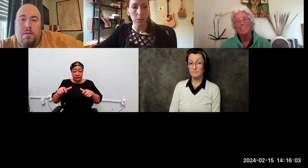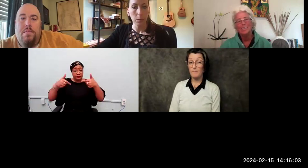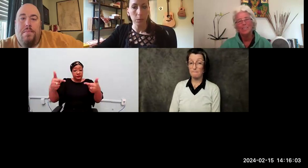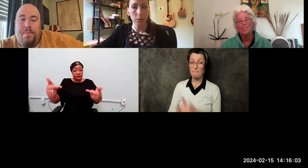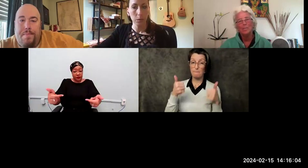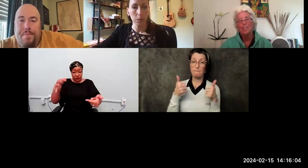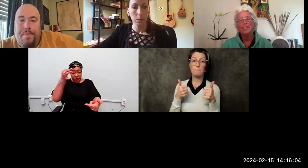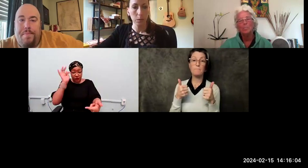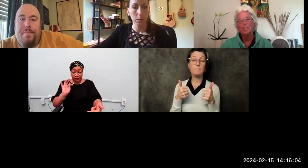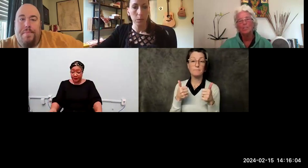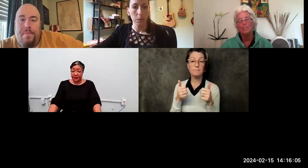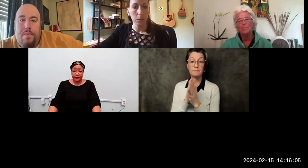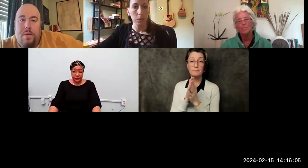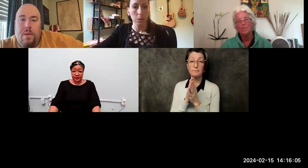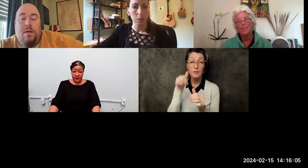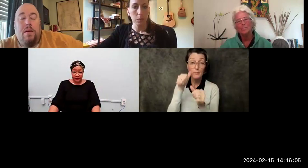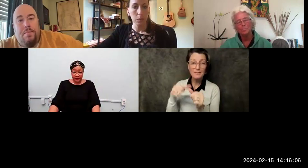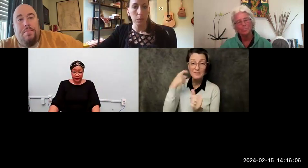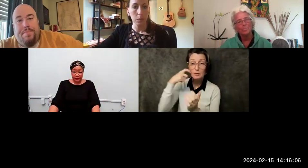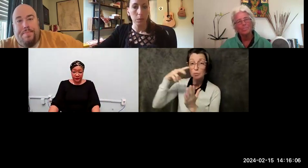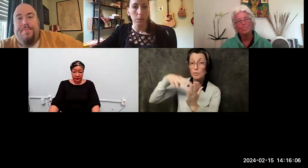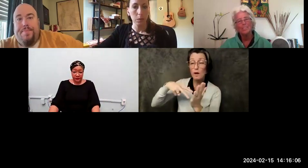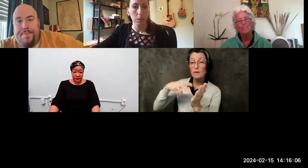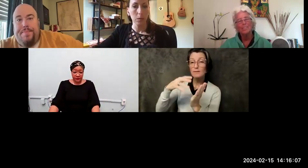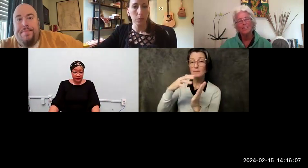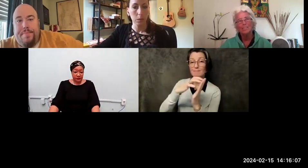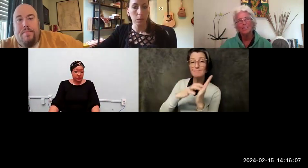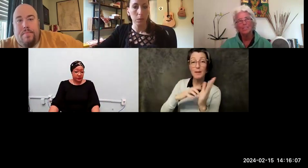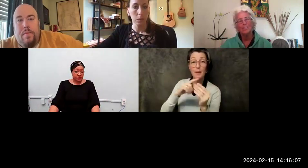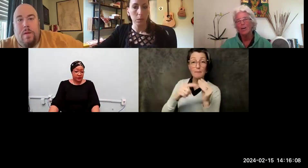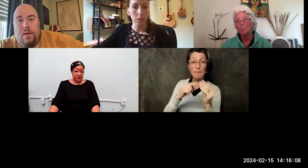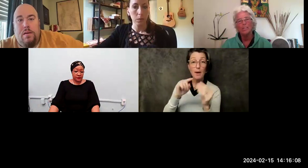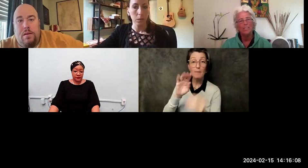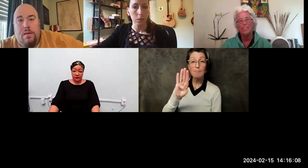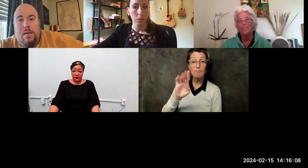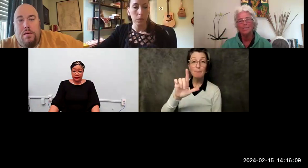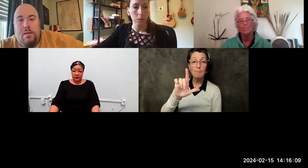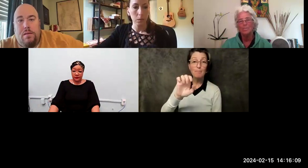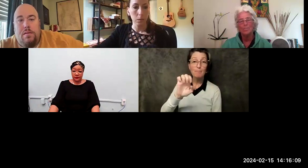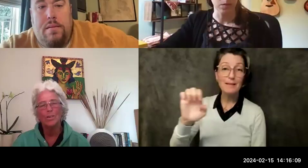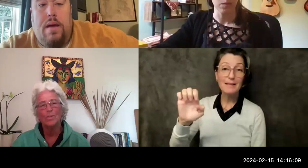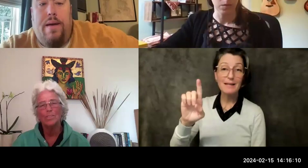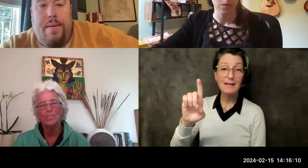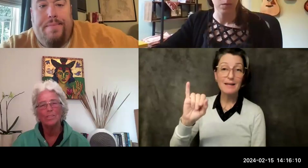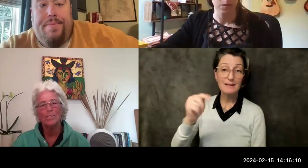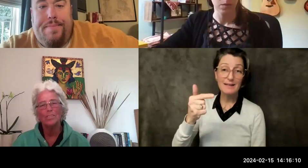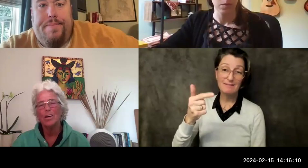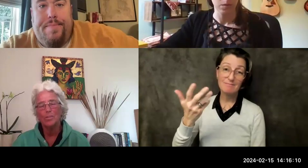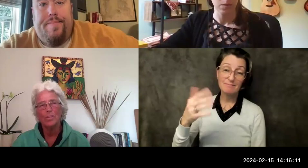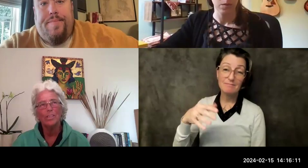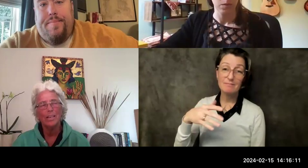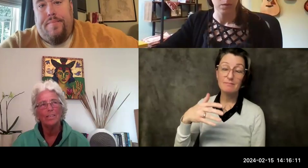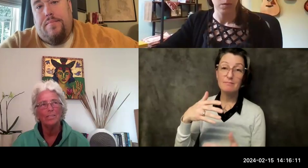that like in the bleeding piece, right? It's like it's all blended in. So it's